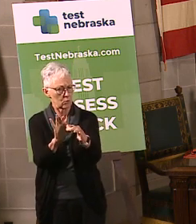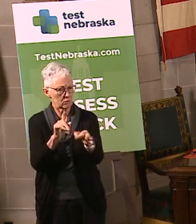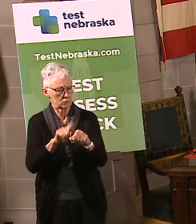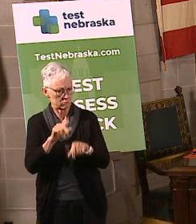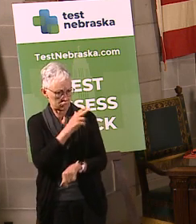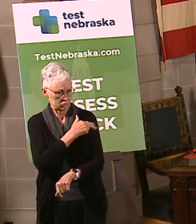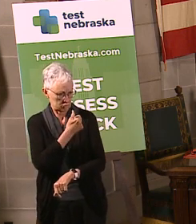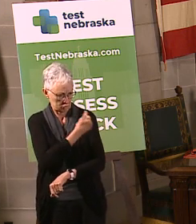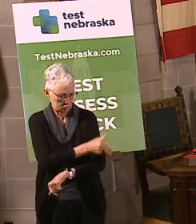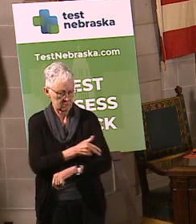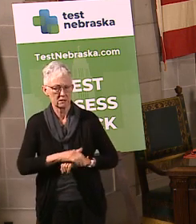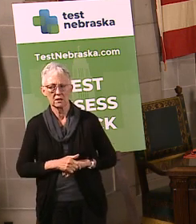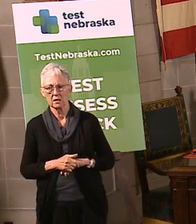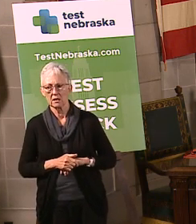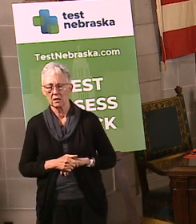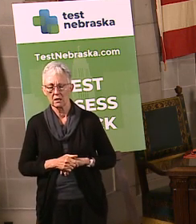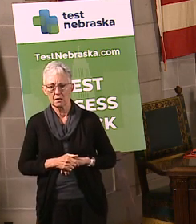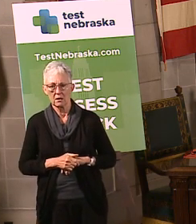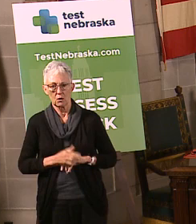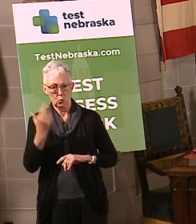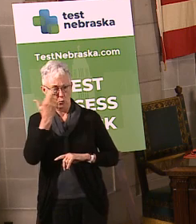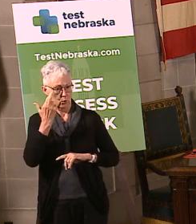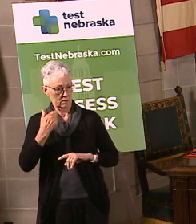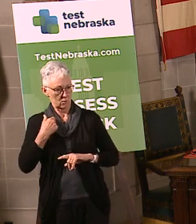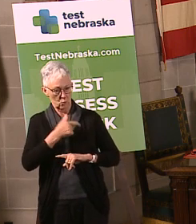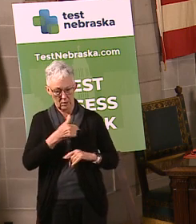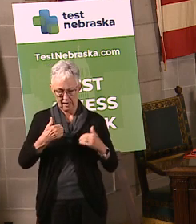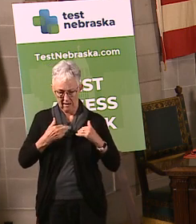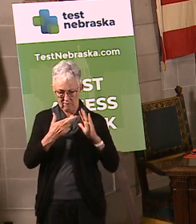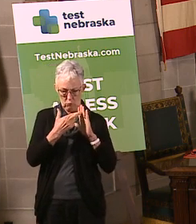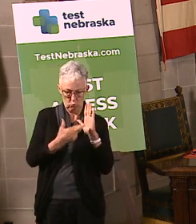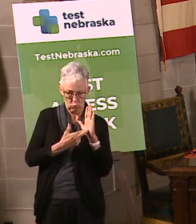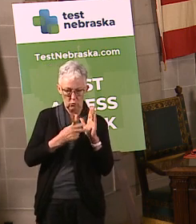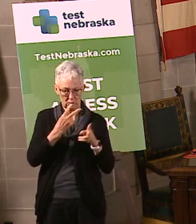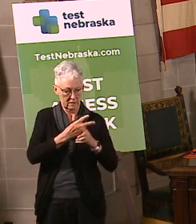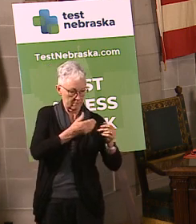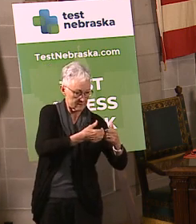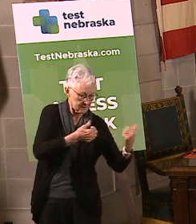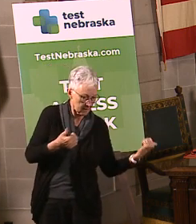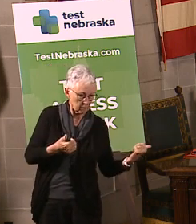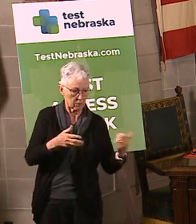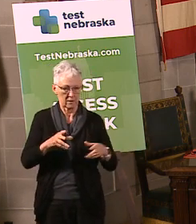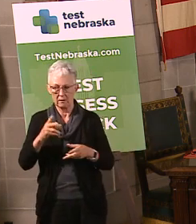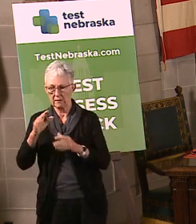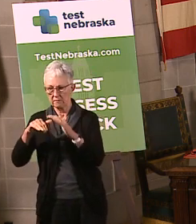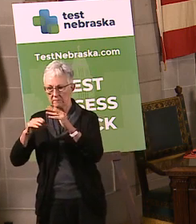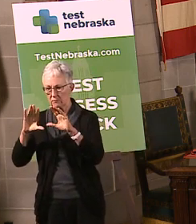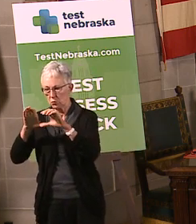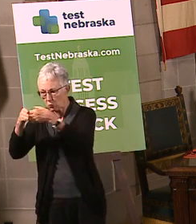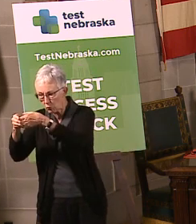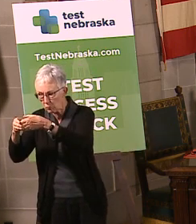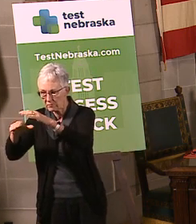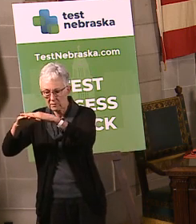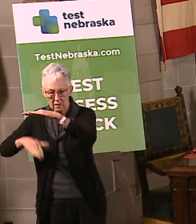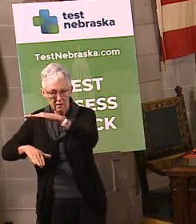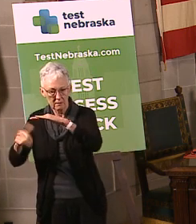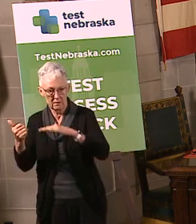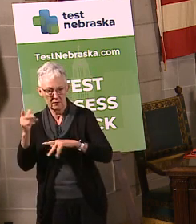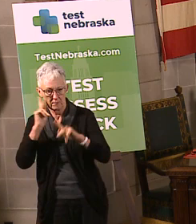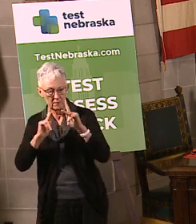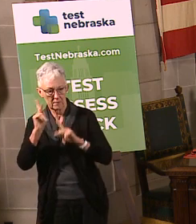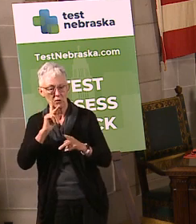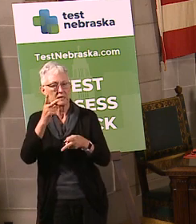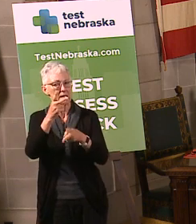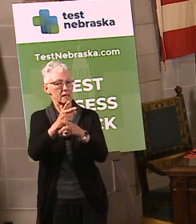whole reason we're putting these restrictions in place is to make sure we preserve our healthcare system. We've got 46% of our hospital beds that are available, 40%